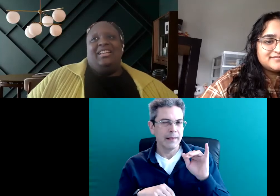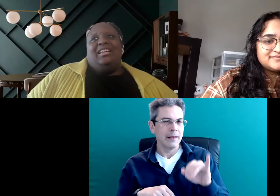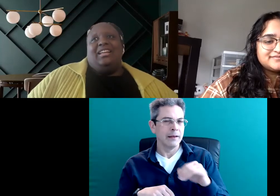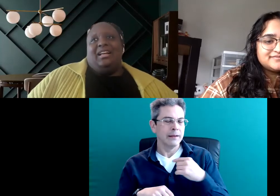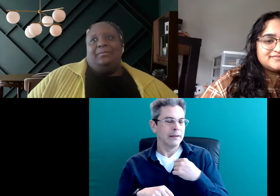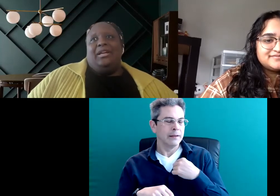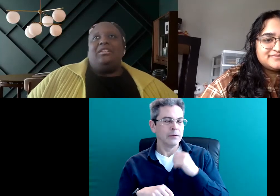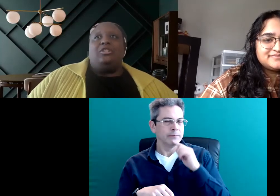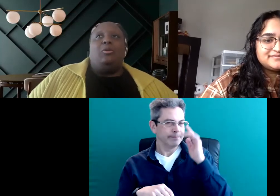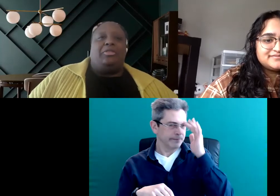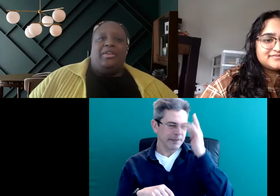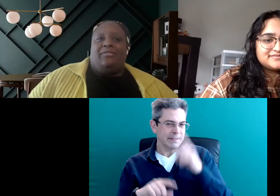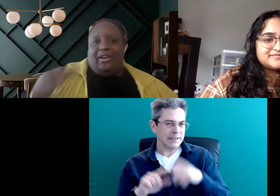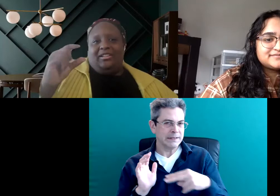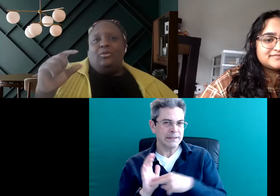stand. And